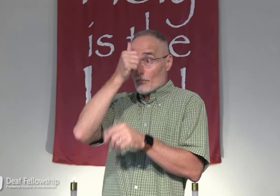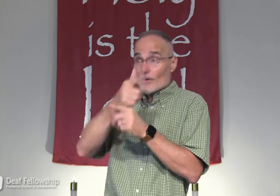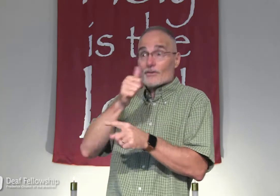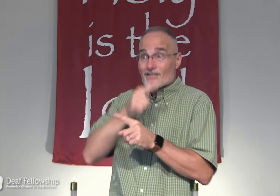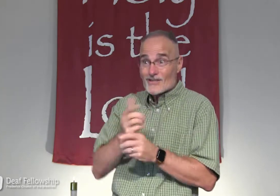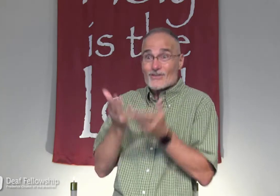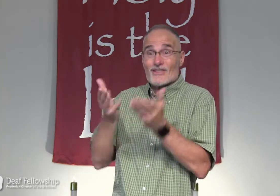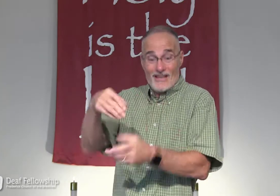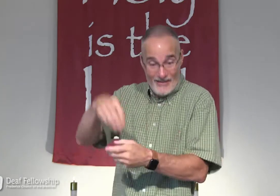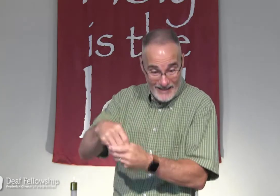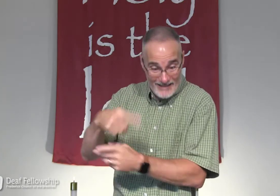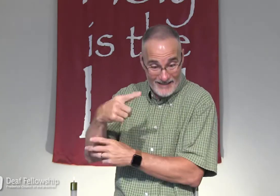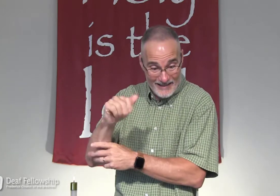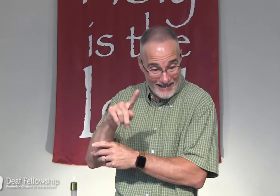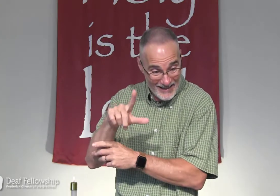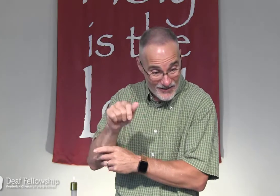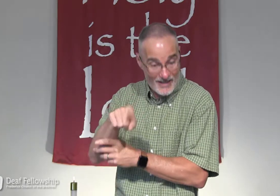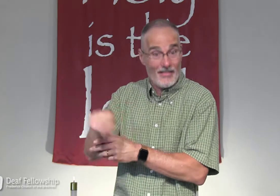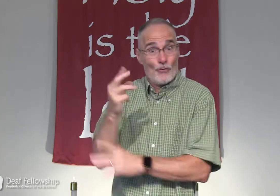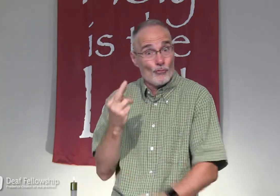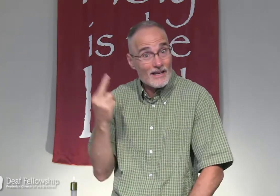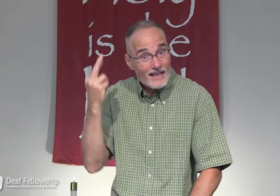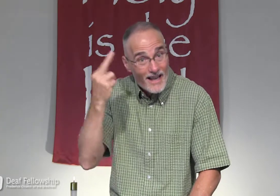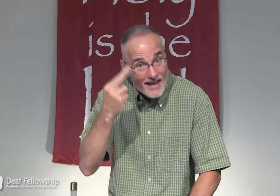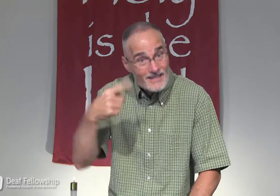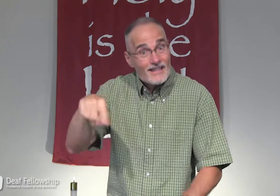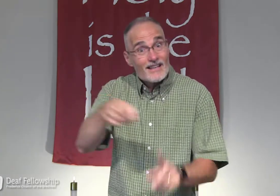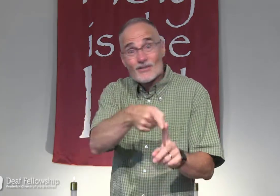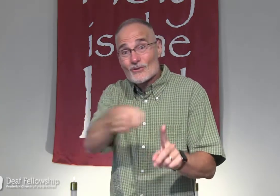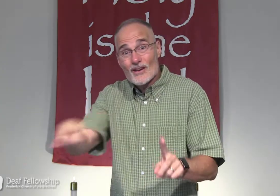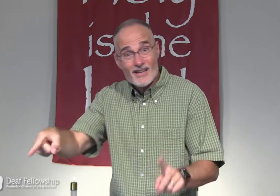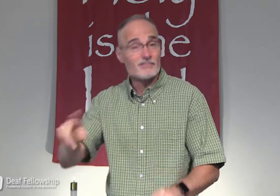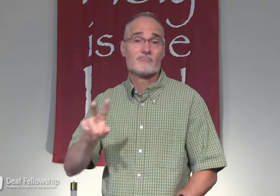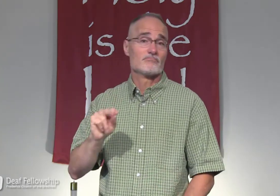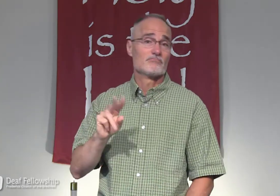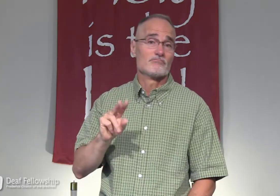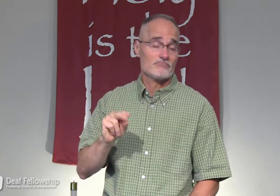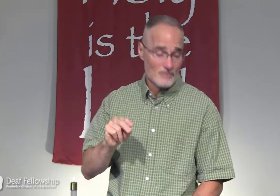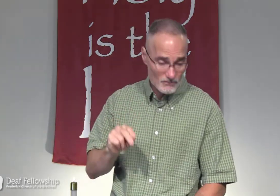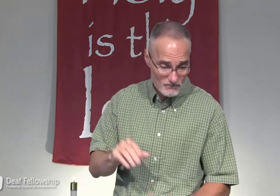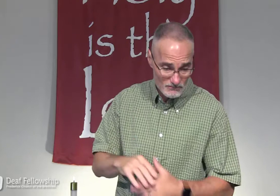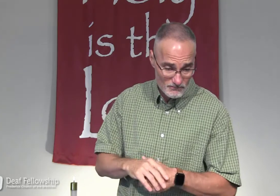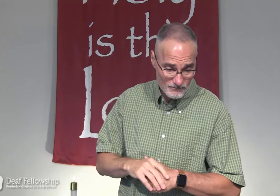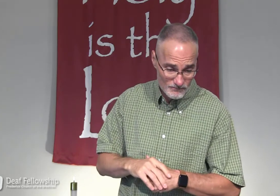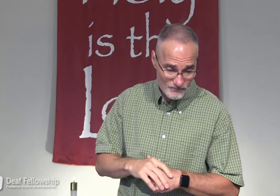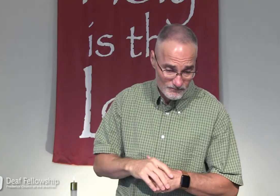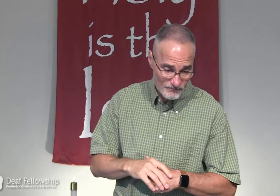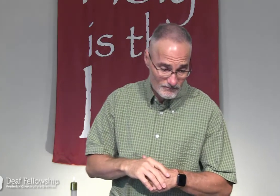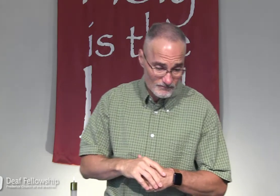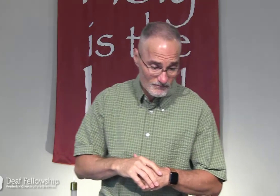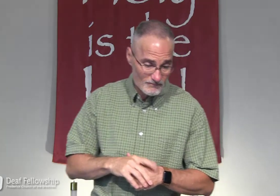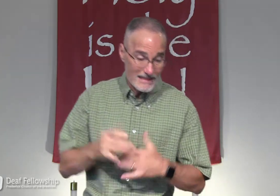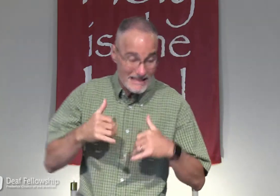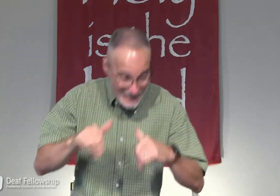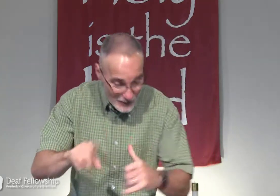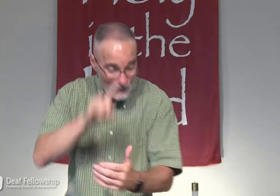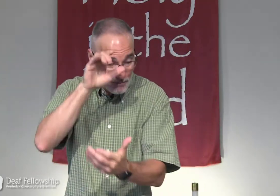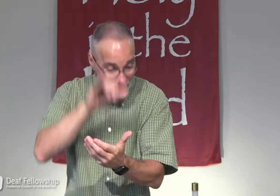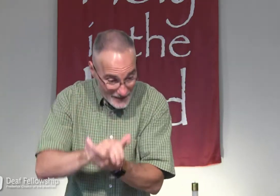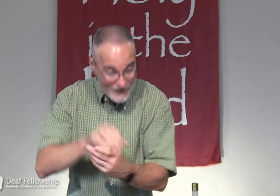anyway, Paul writes here is that he's shocked. And what's worse is that the brothers and sisters there in Galatia hadn't even